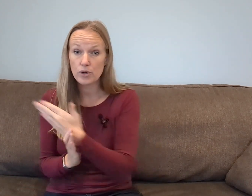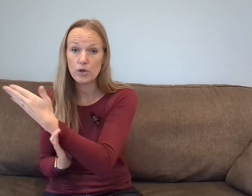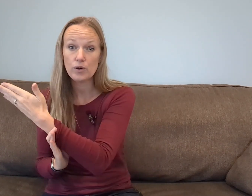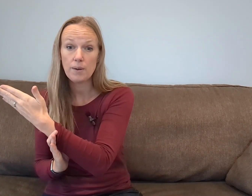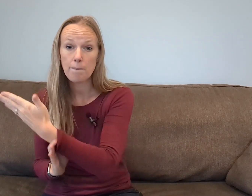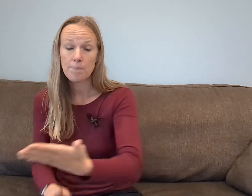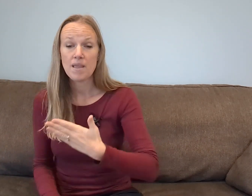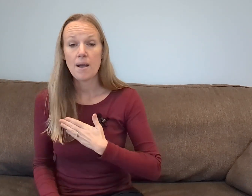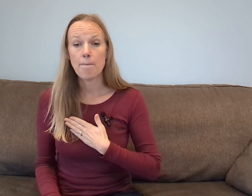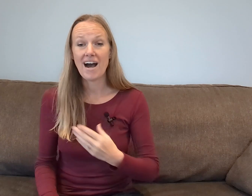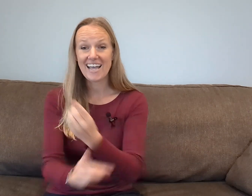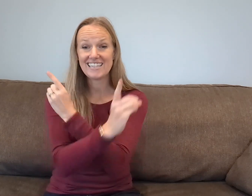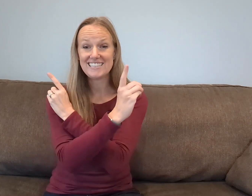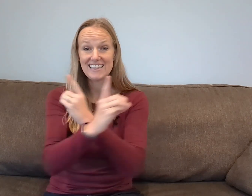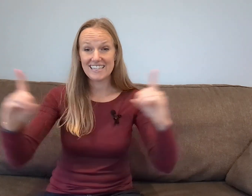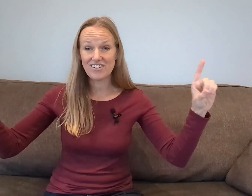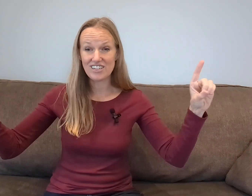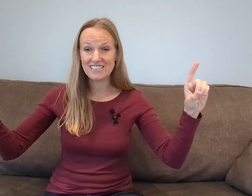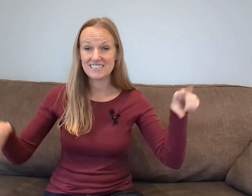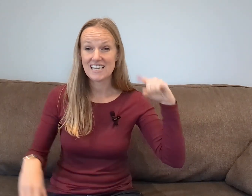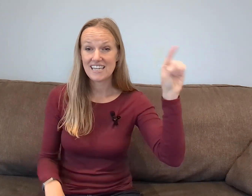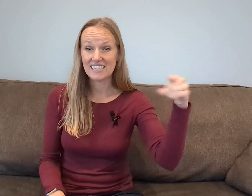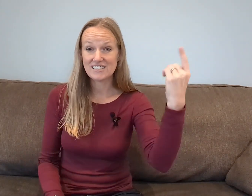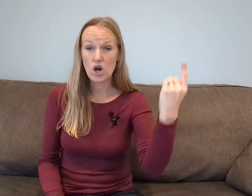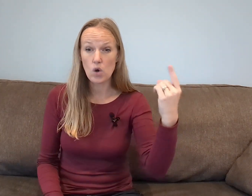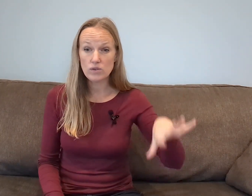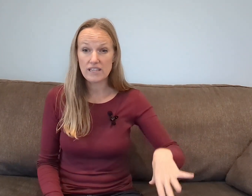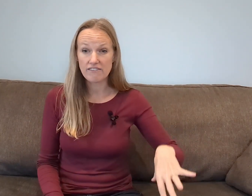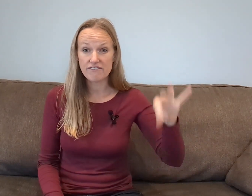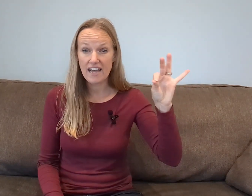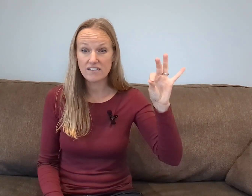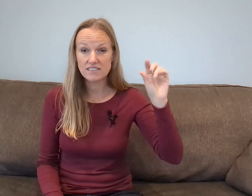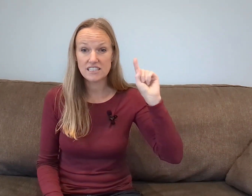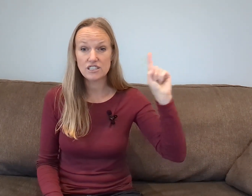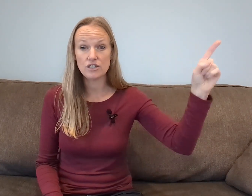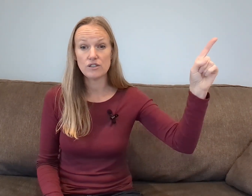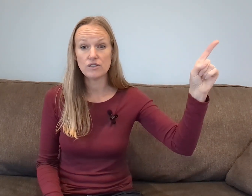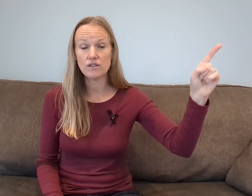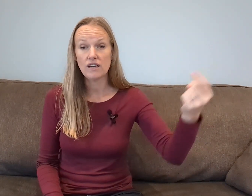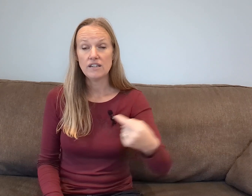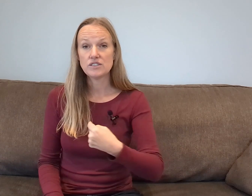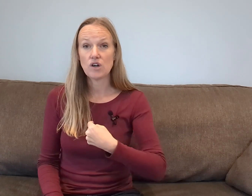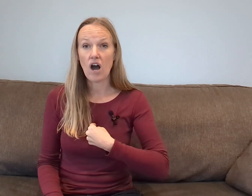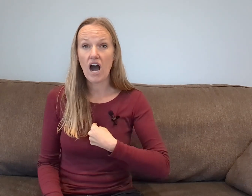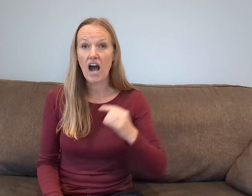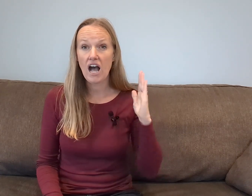through. My deliverance is only found in you, so